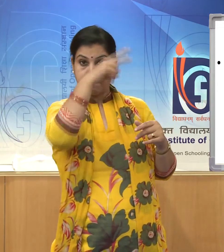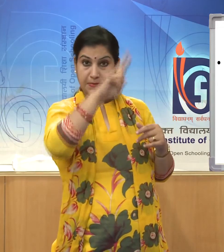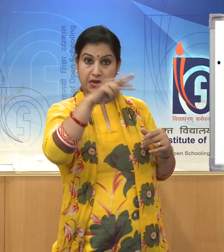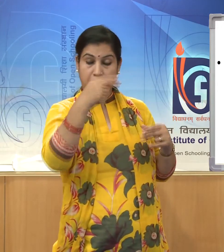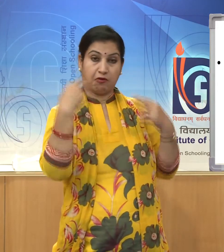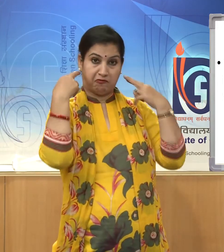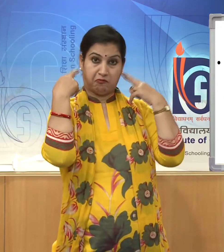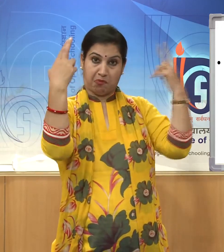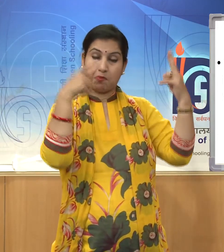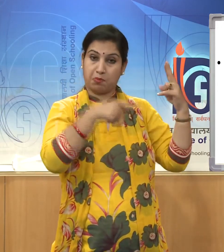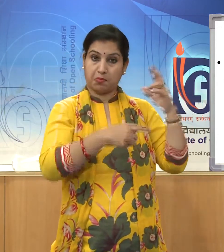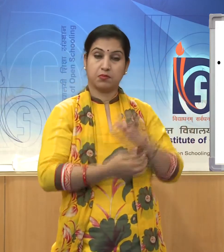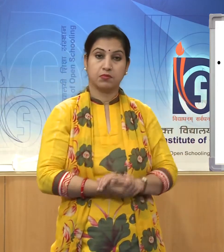was painted in